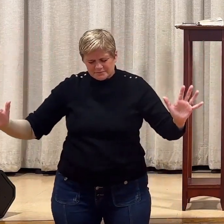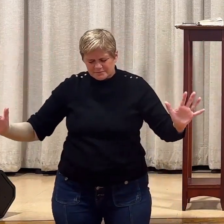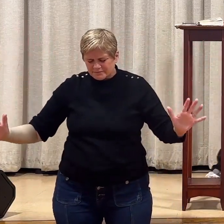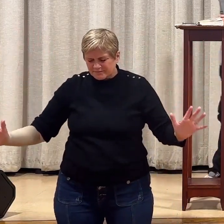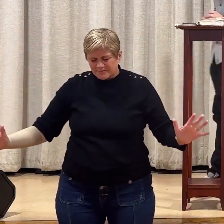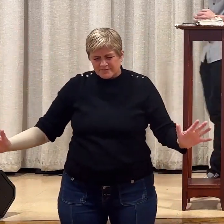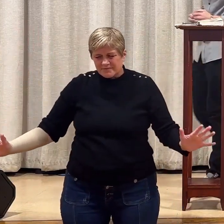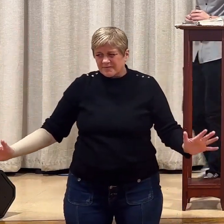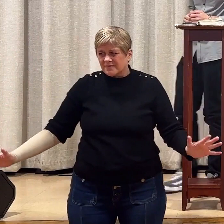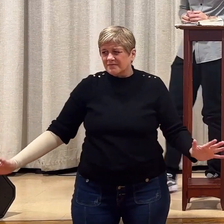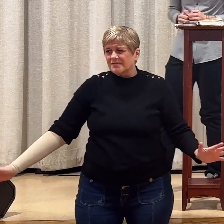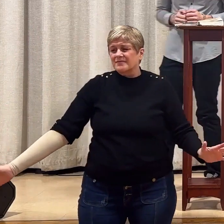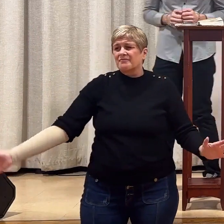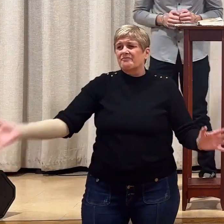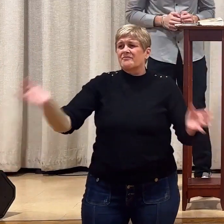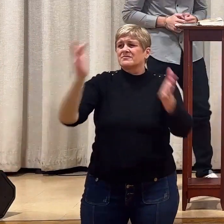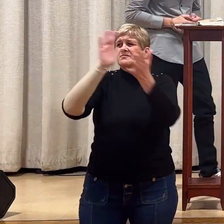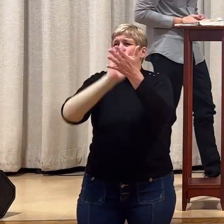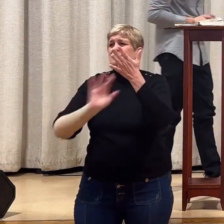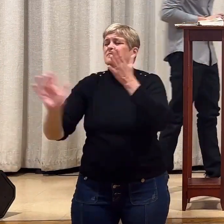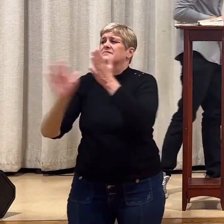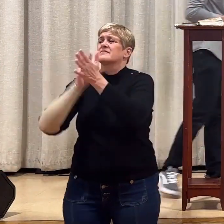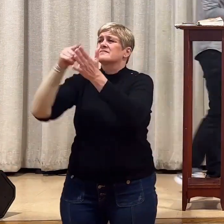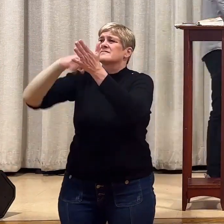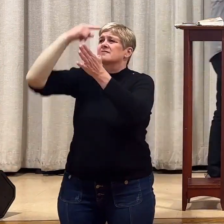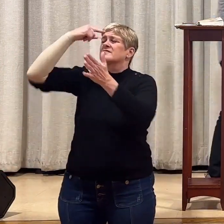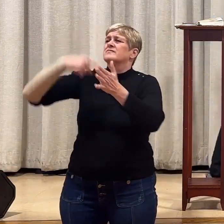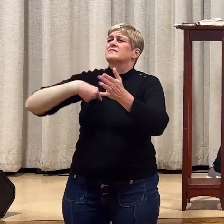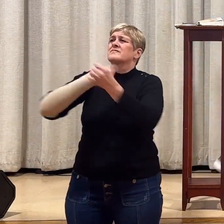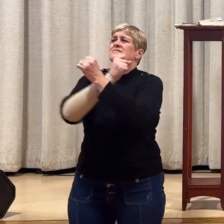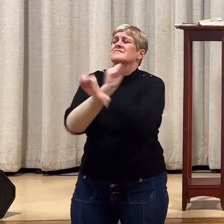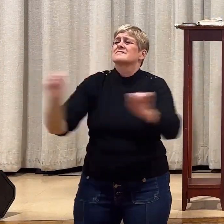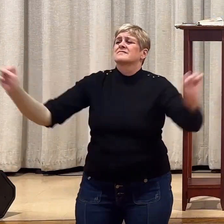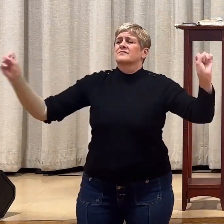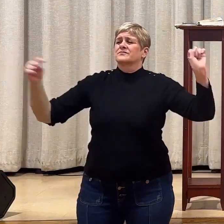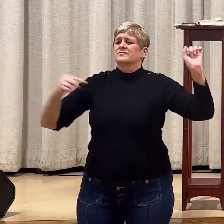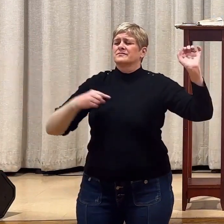Savior has ransomed me.